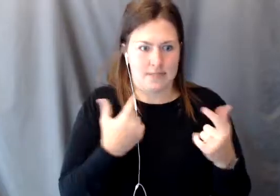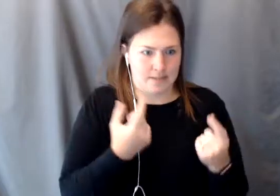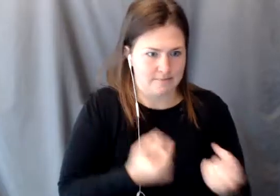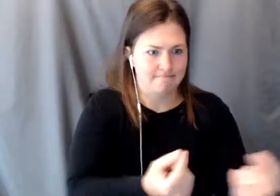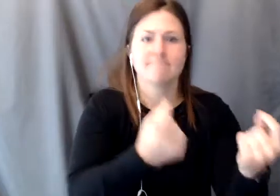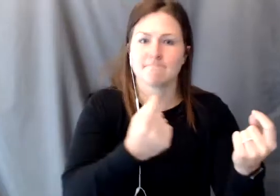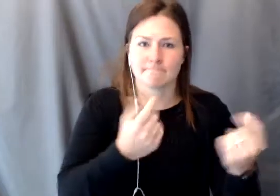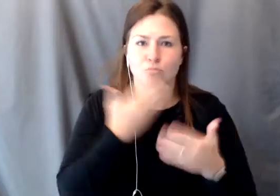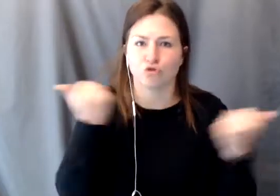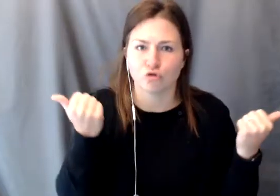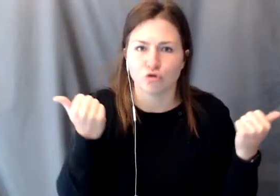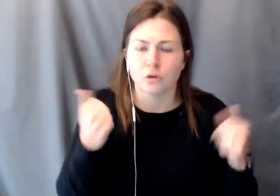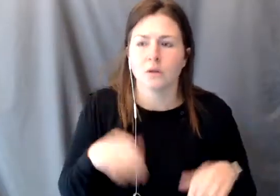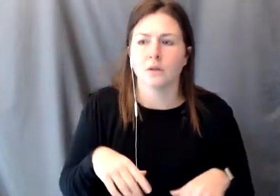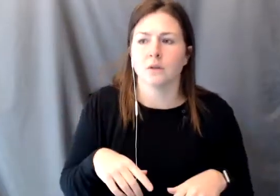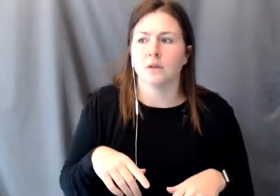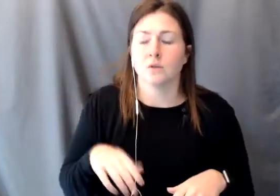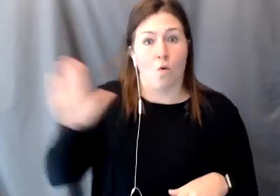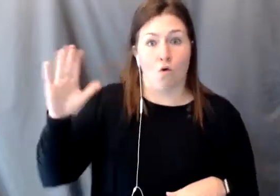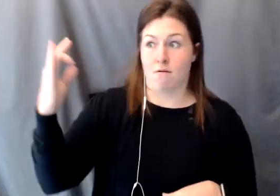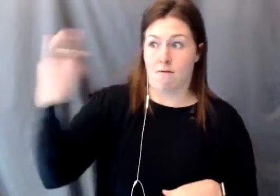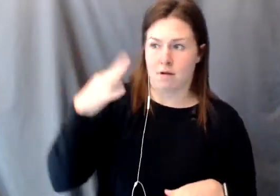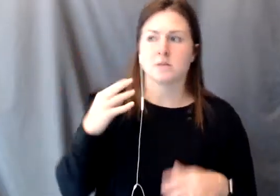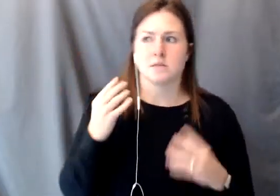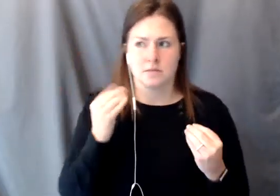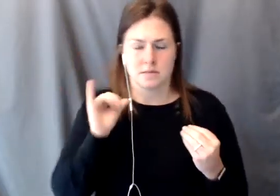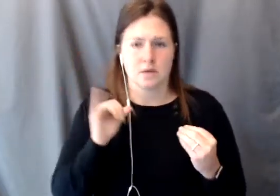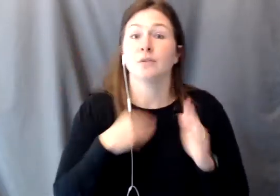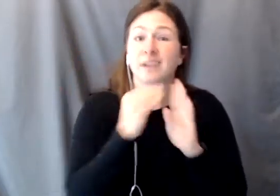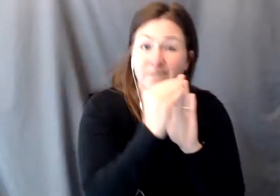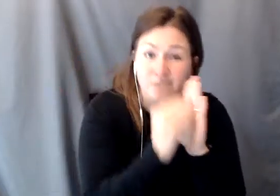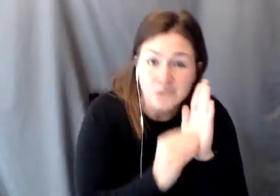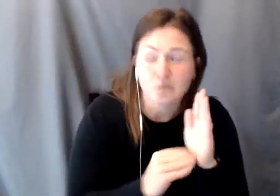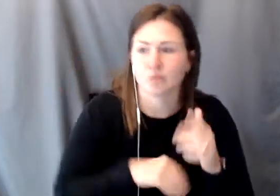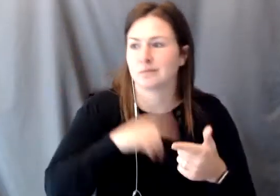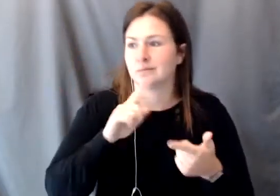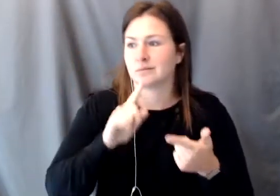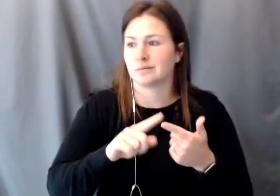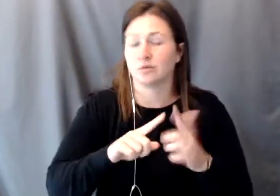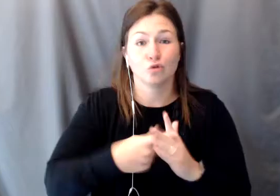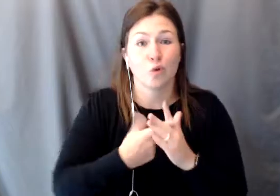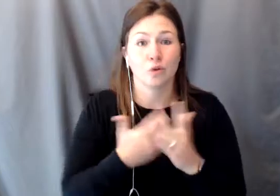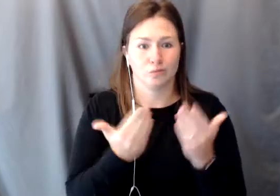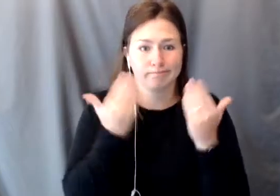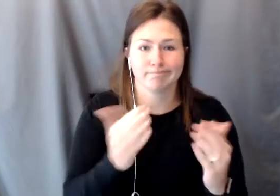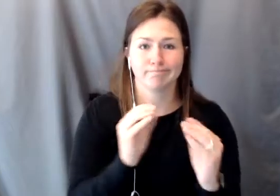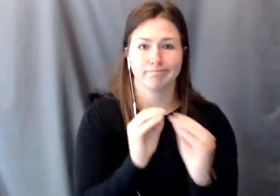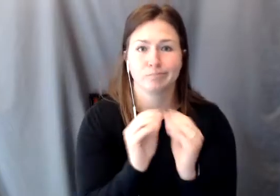the steps and doing inventory and sharing that and starting to make amends, I started to have a sense of